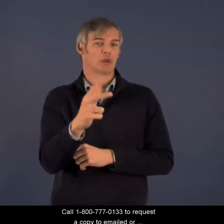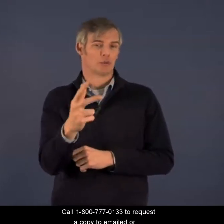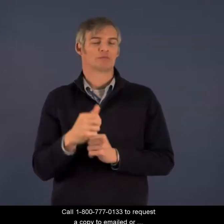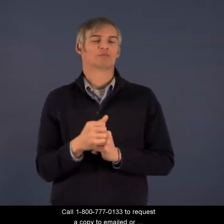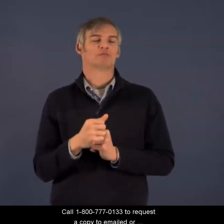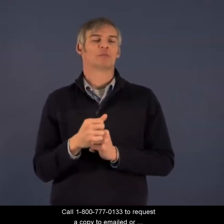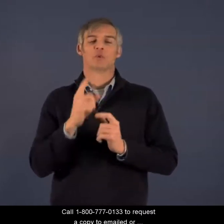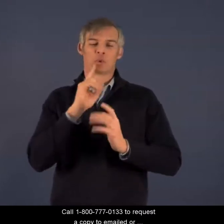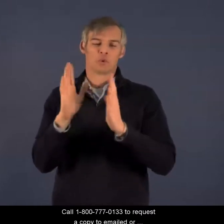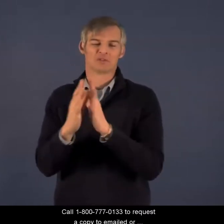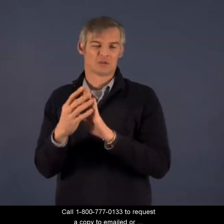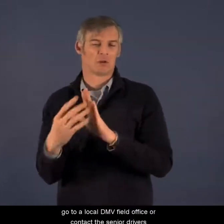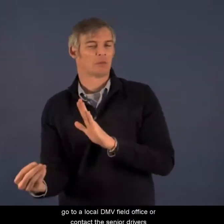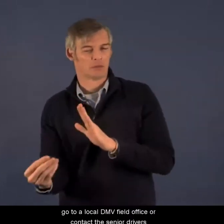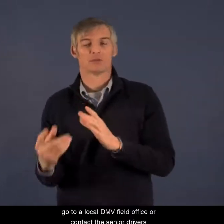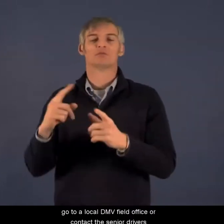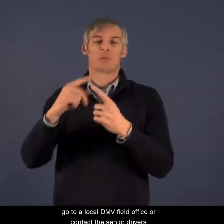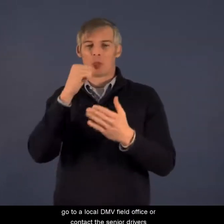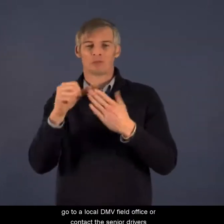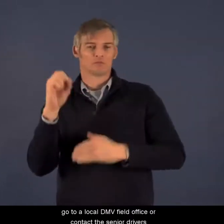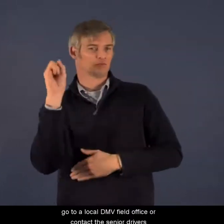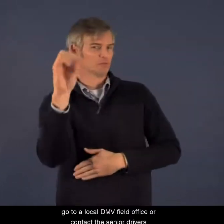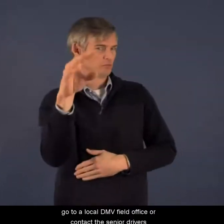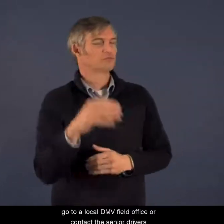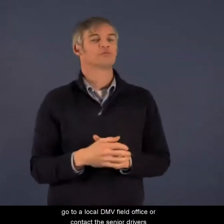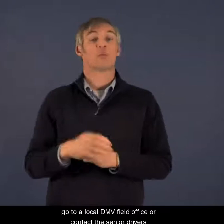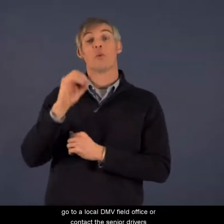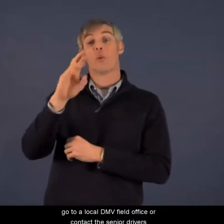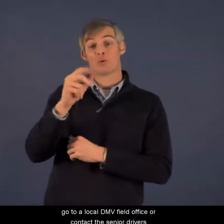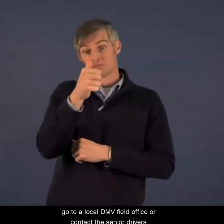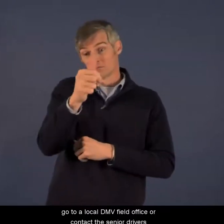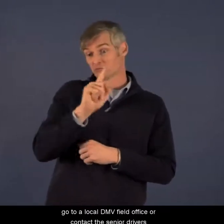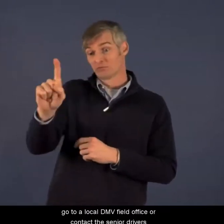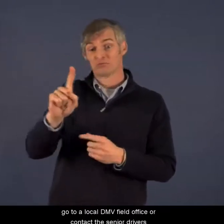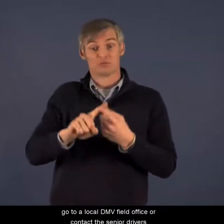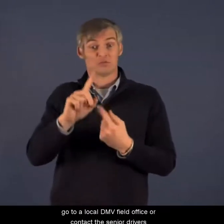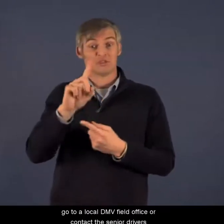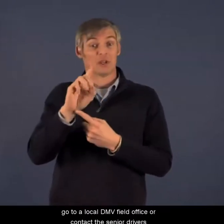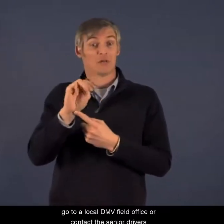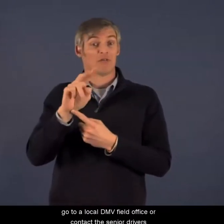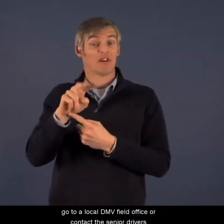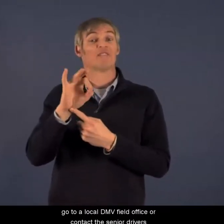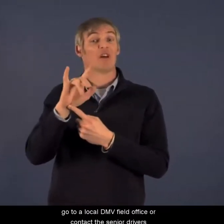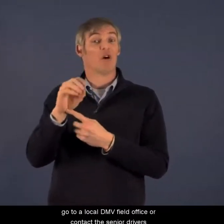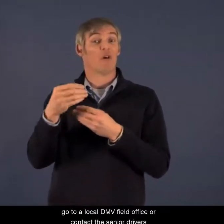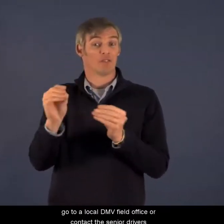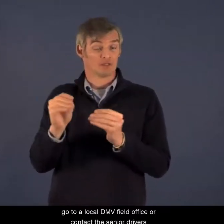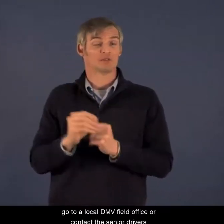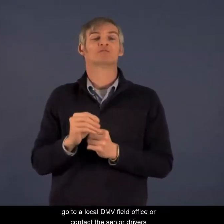1-800-777-0133 to request a copy to be mailed, or go to a local DMV field office or contact the Senior Drivers